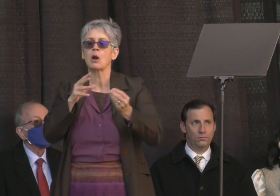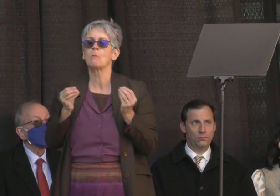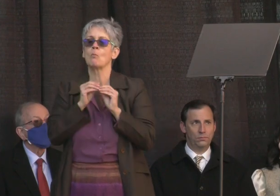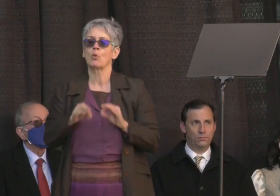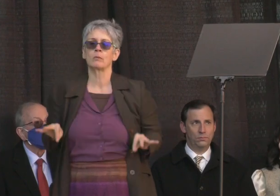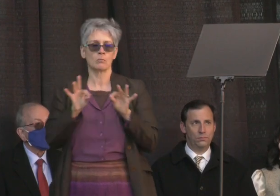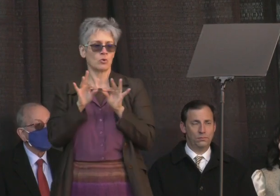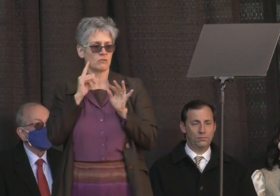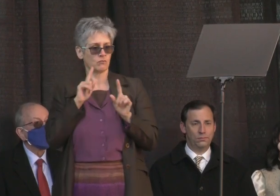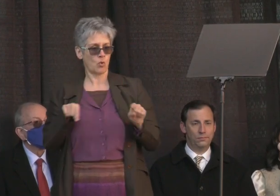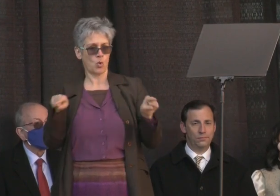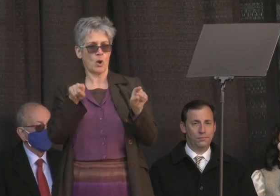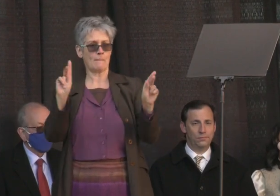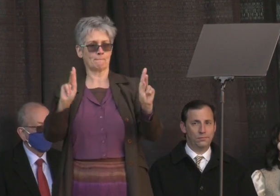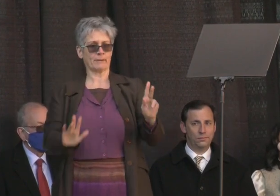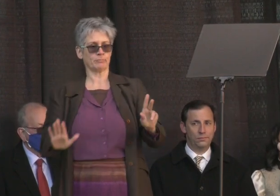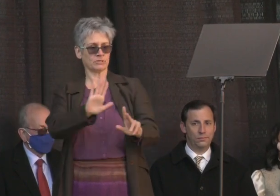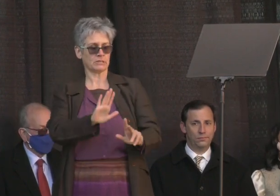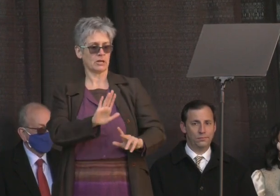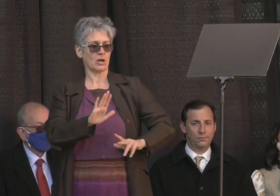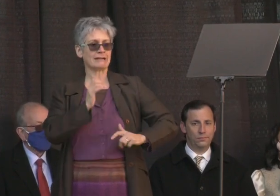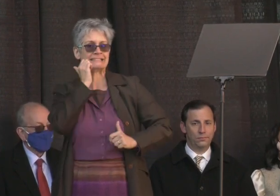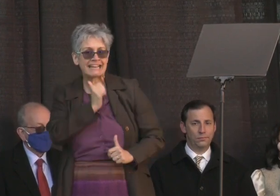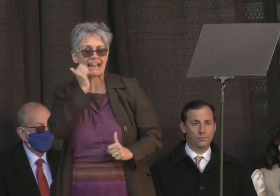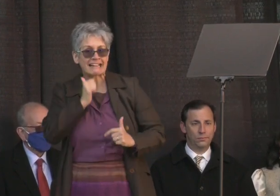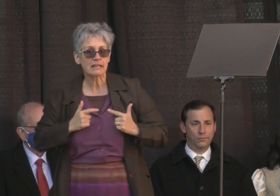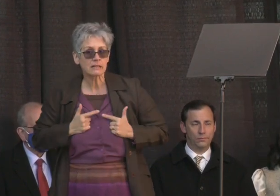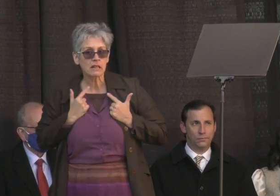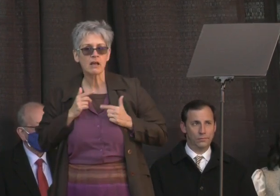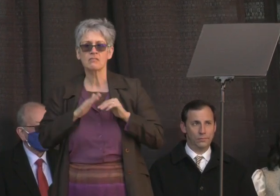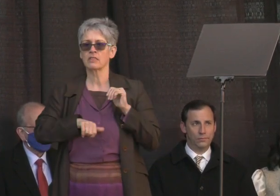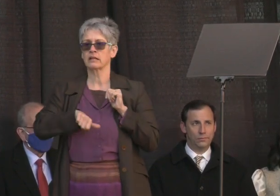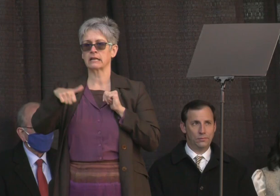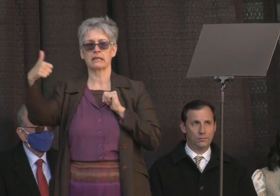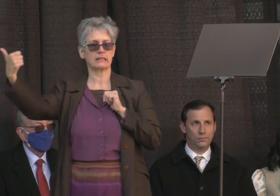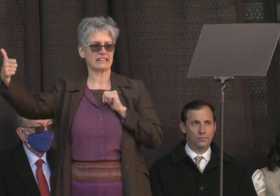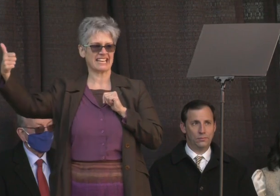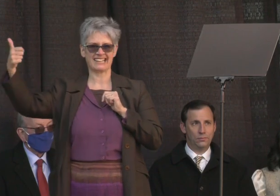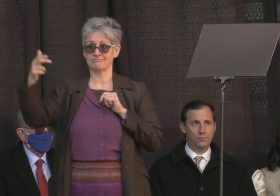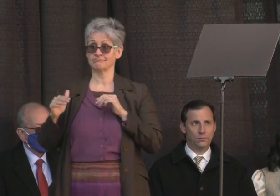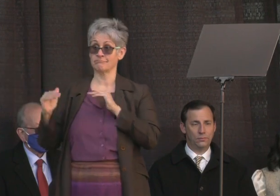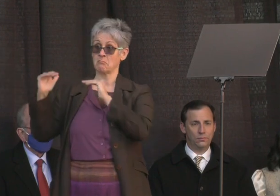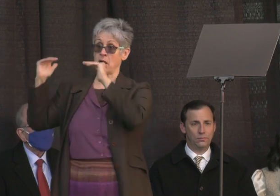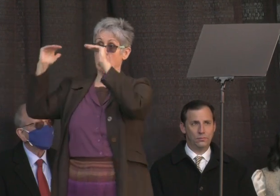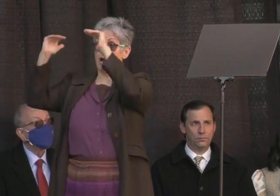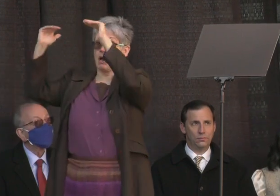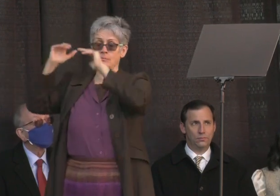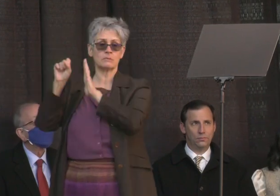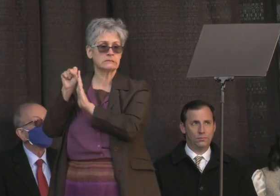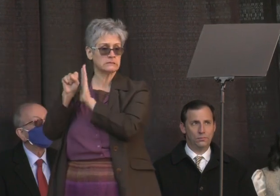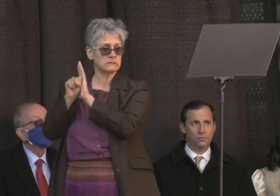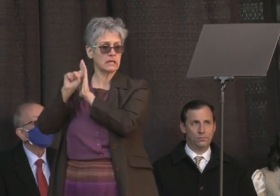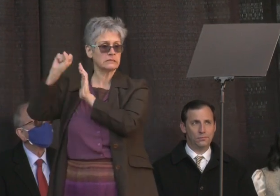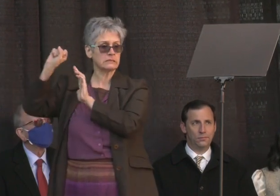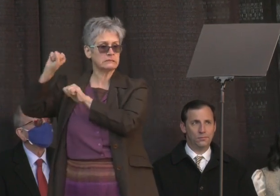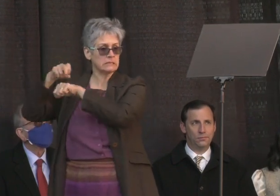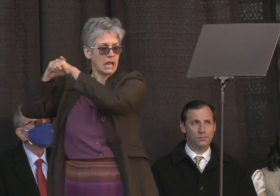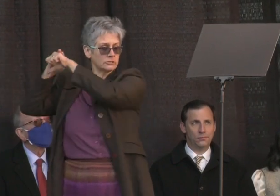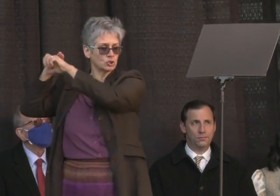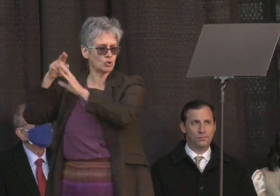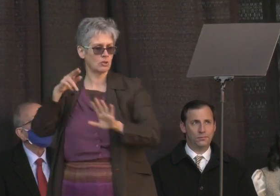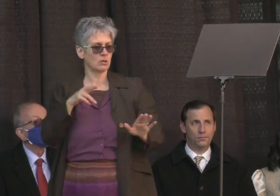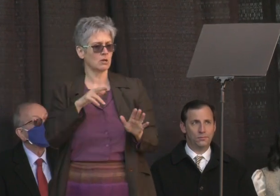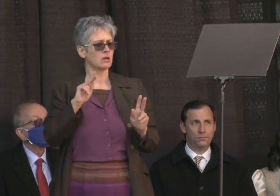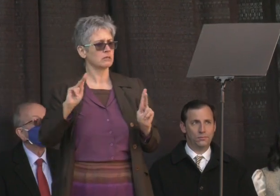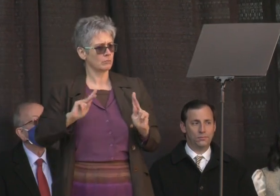lives than I think any other position really in government. And I'm delighted to see the folks behind me, and the mayor, the new